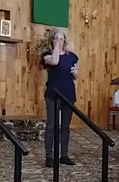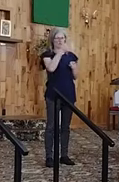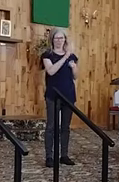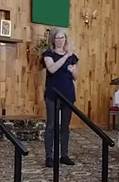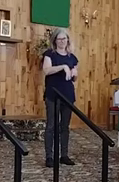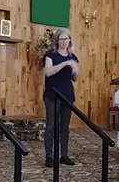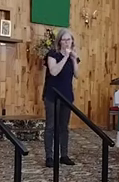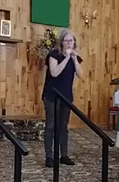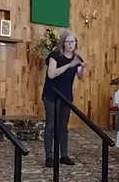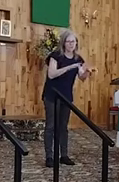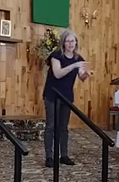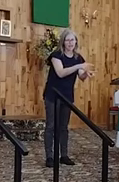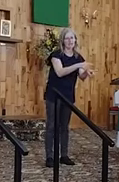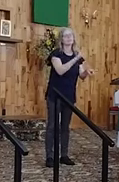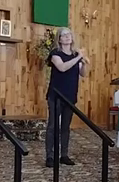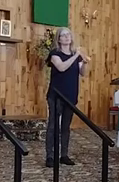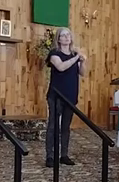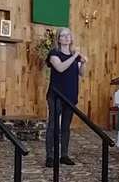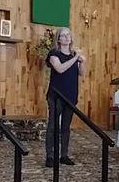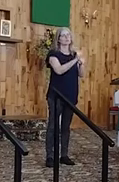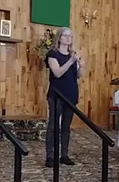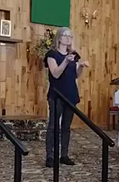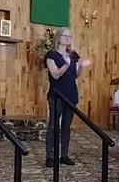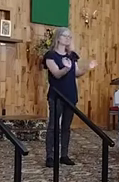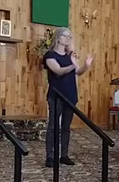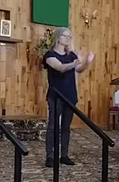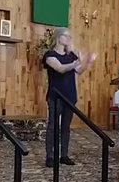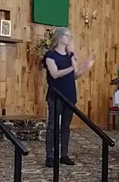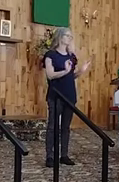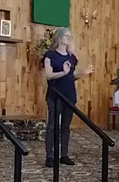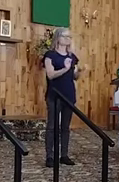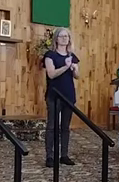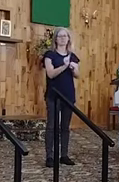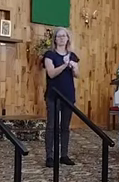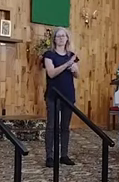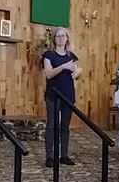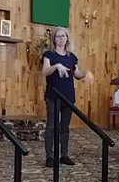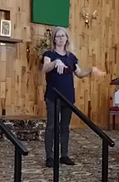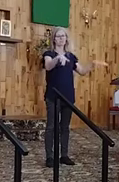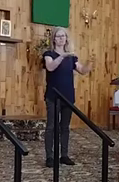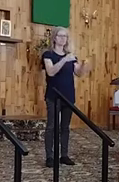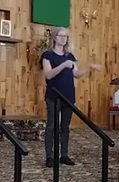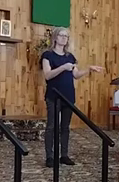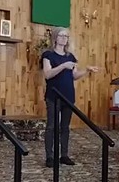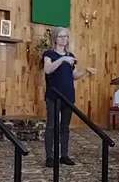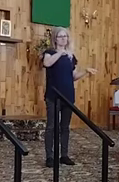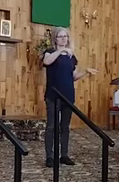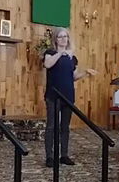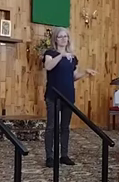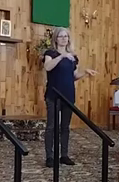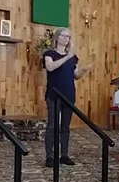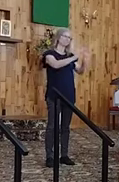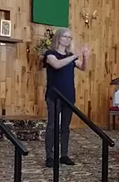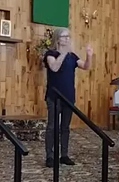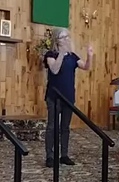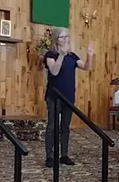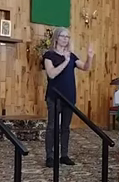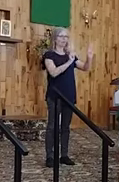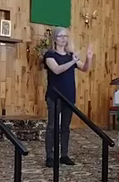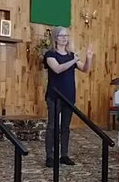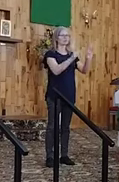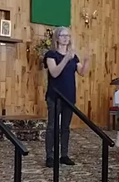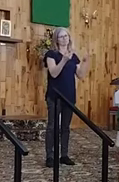He worked at menial tasks, and he was a porter. He answered the door,